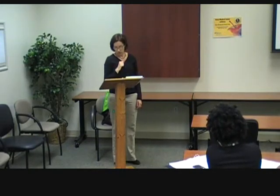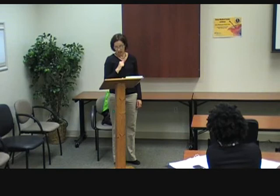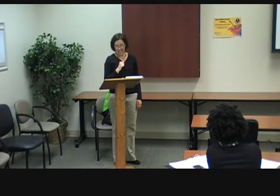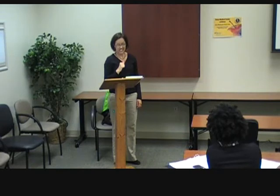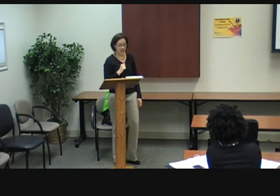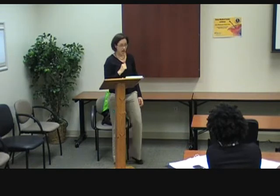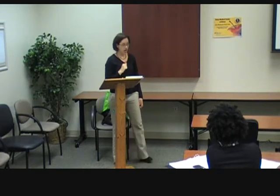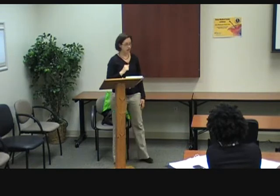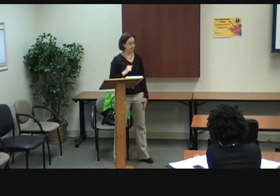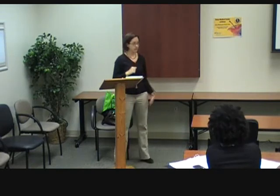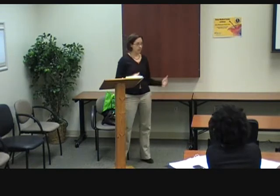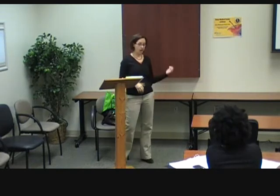Guitar.